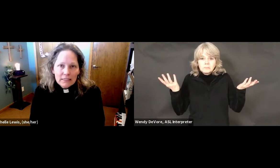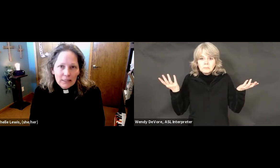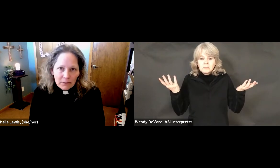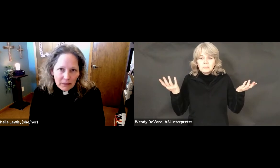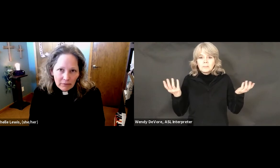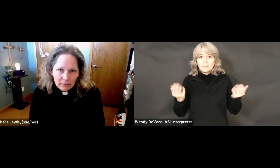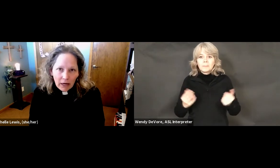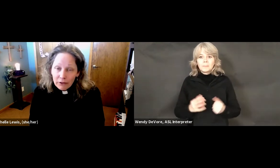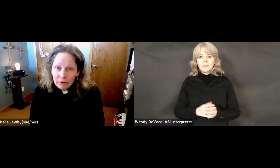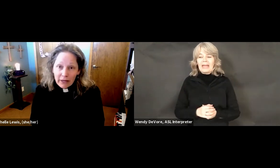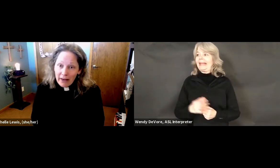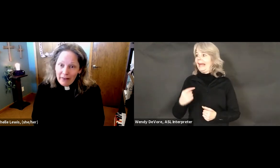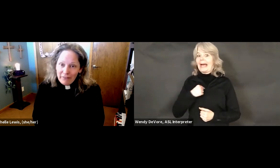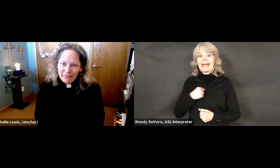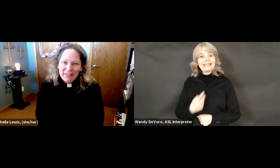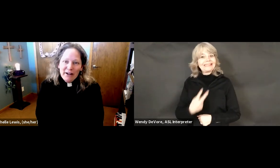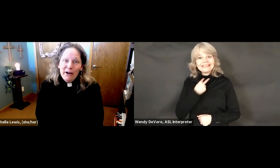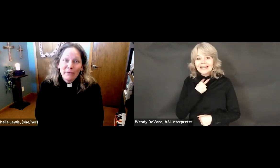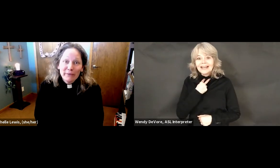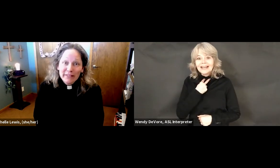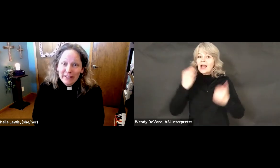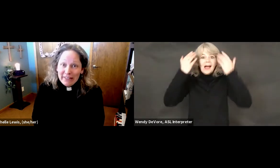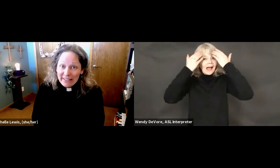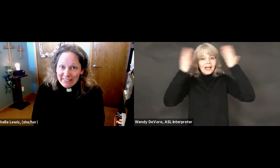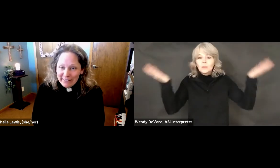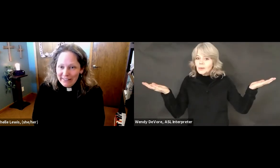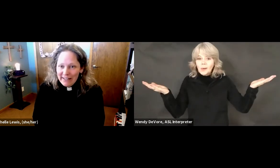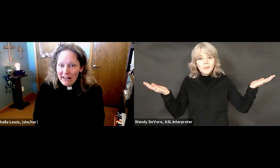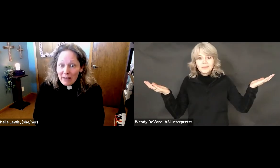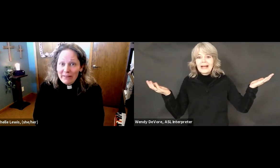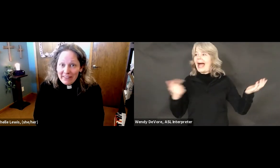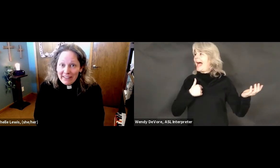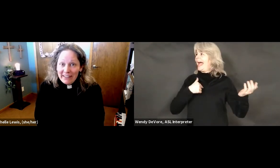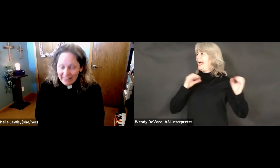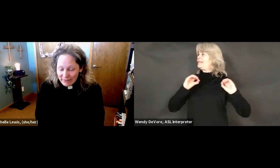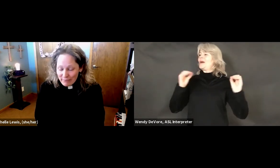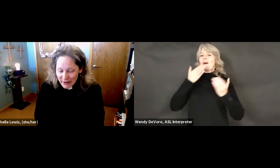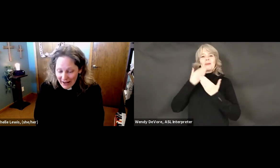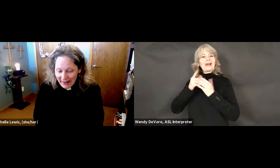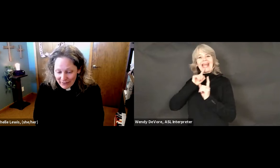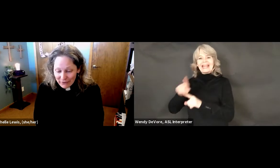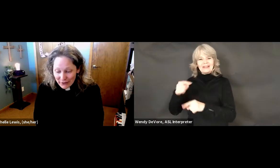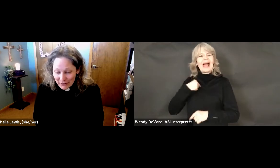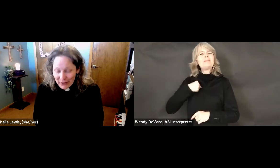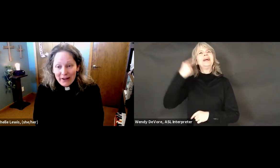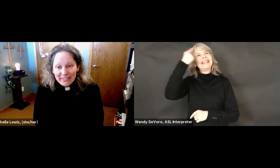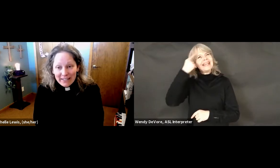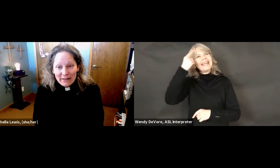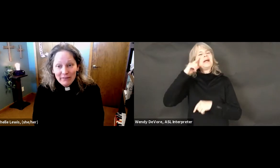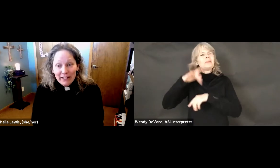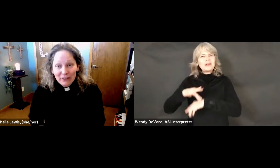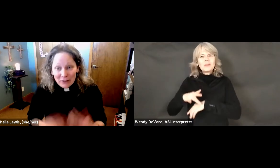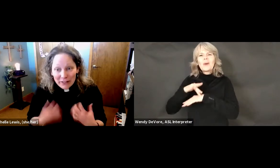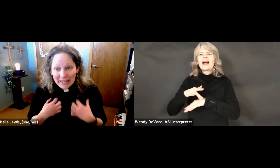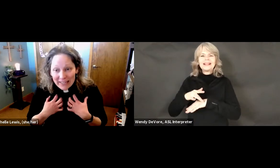And it stumps me. I don't have a really good answer. And I've been thinking and praying on it for a long